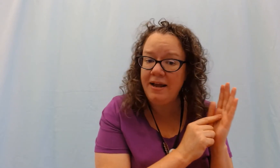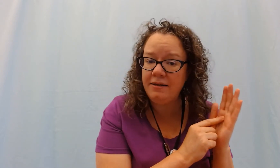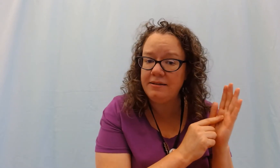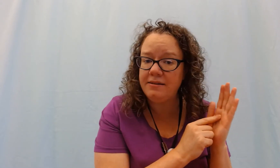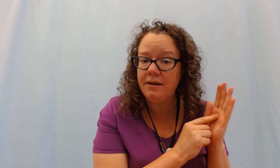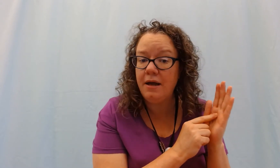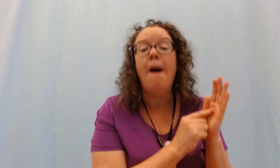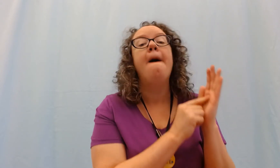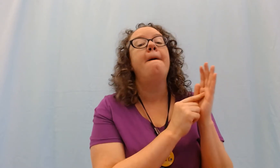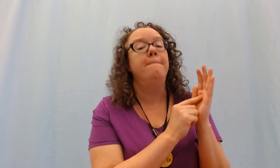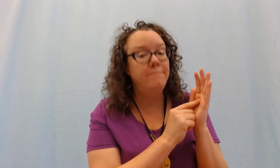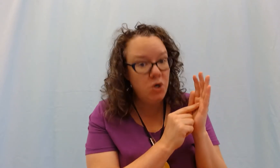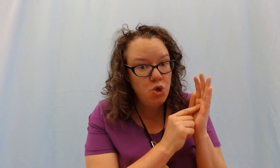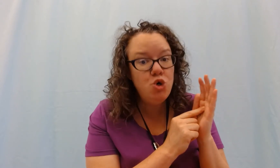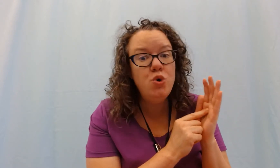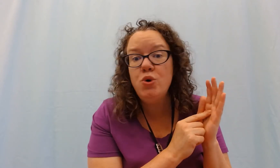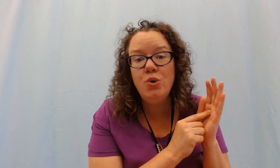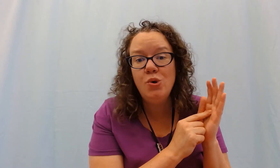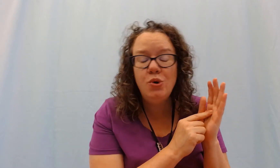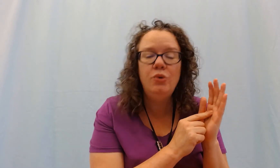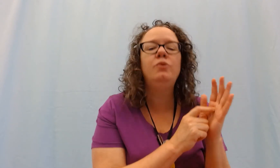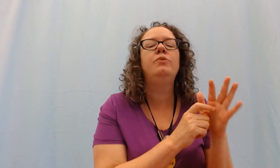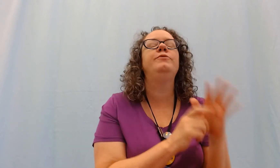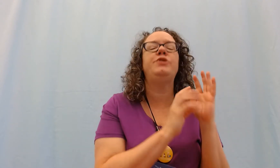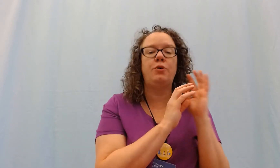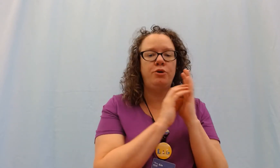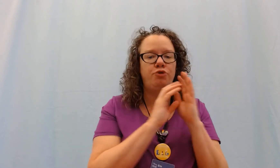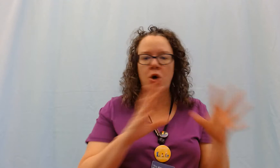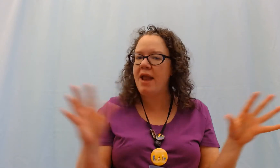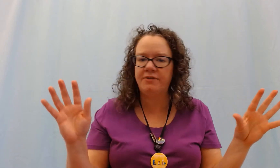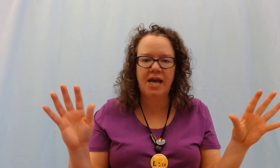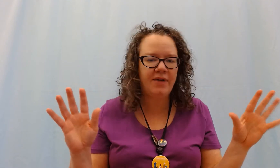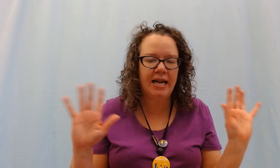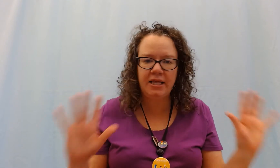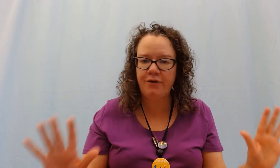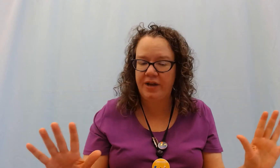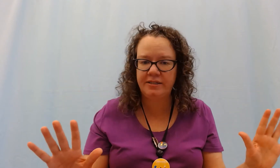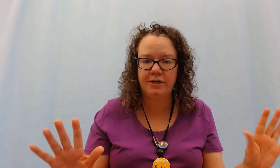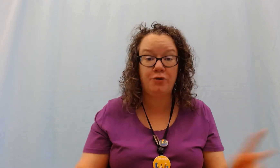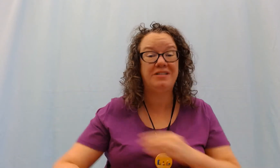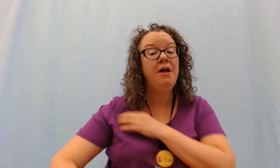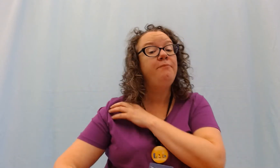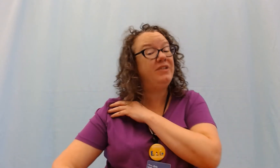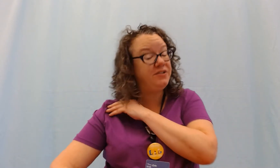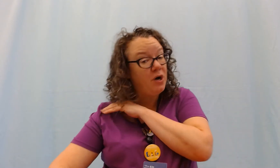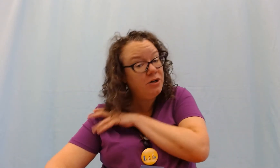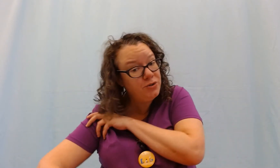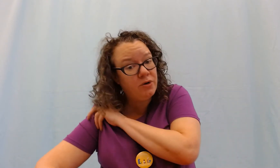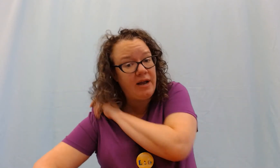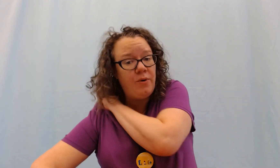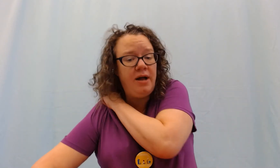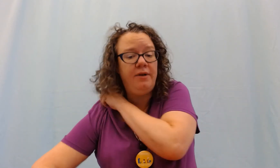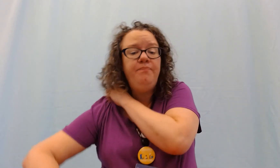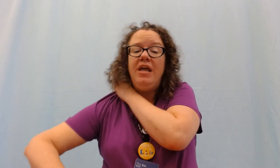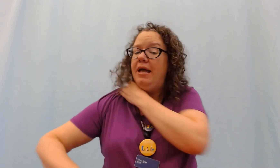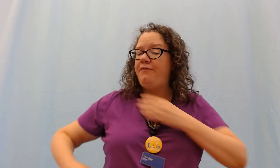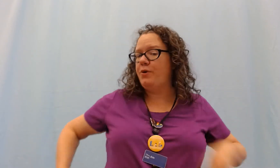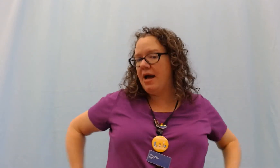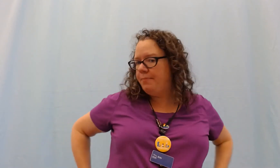makes? Moo. So you don't have to have anything fancy to do this. This is also a great one if you happen